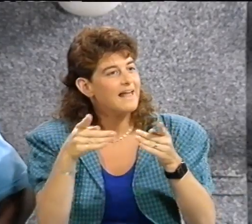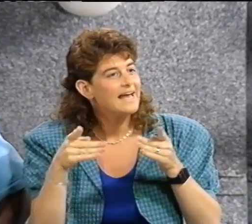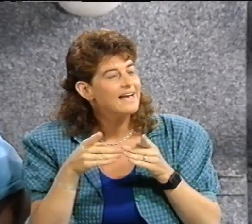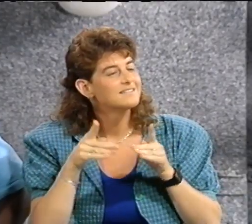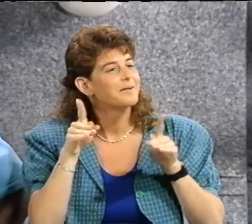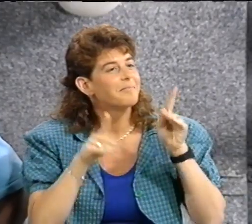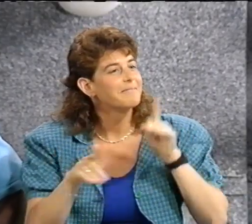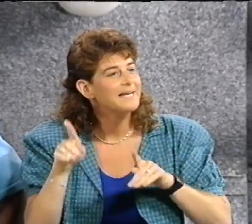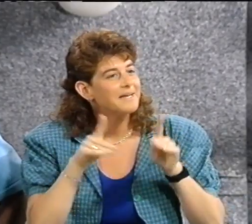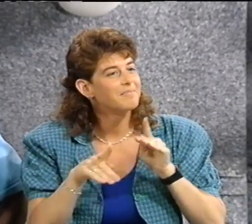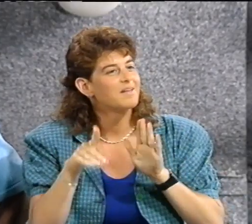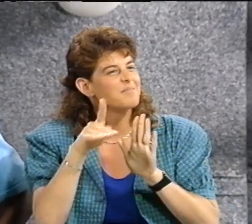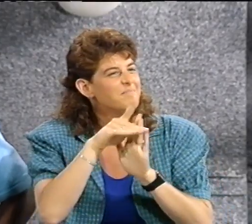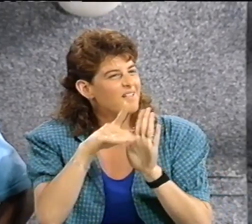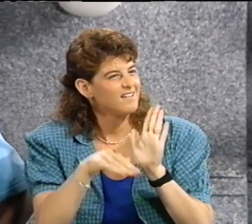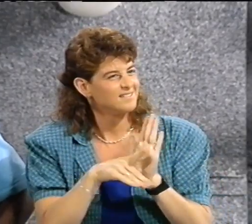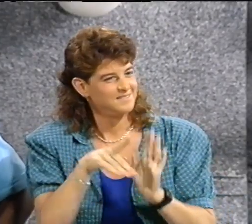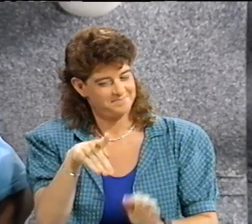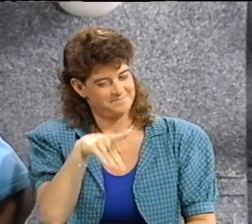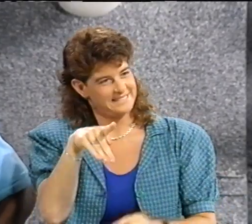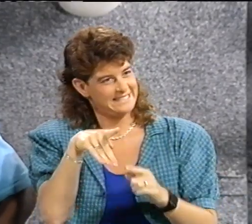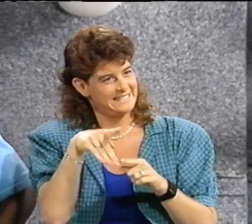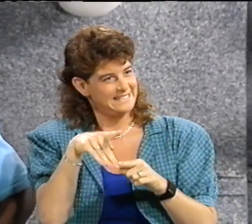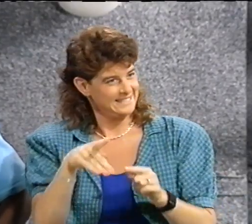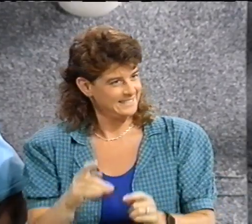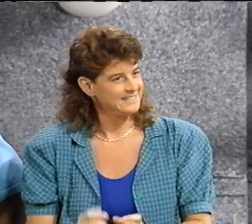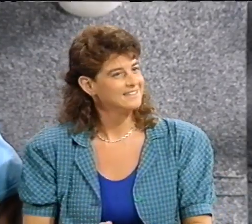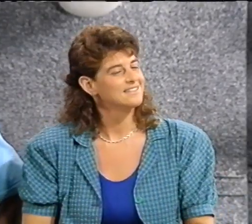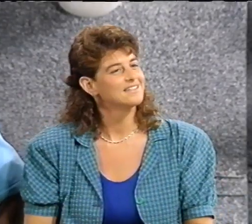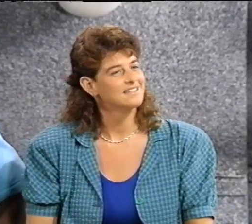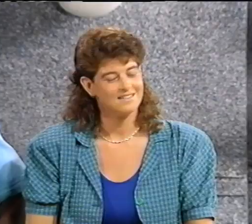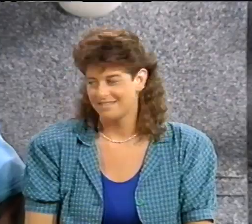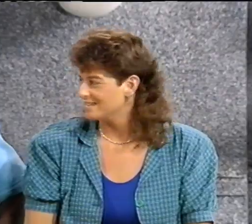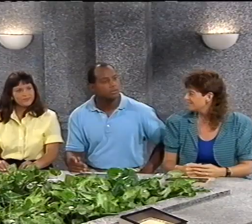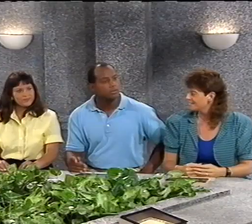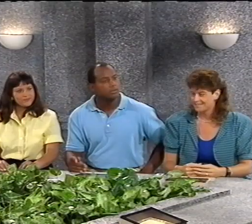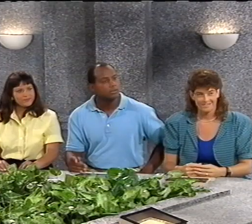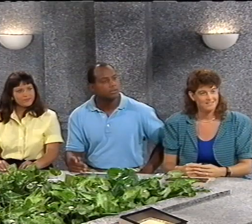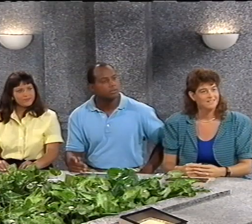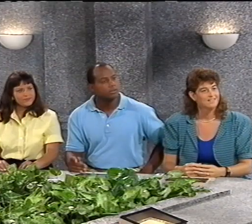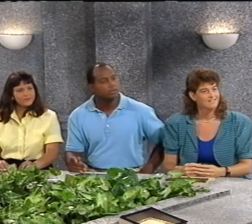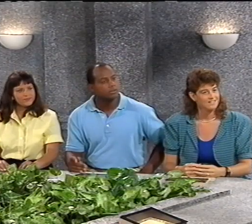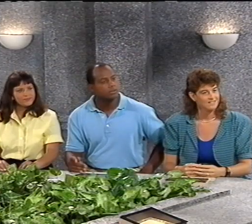this way, and places and people and policy with the same hand shape.